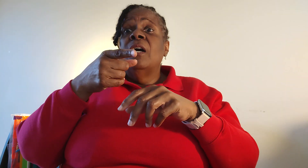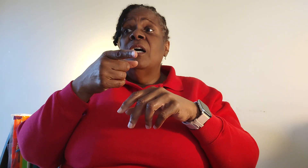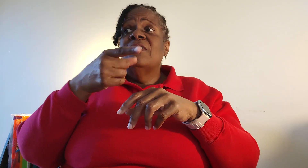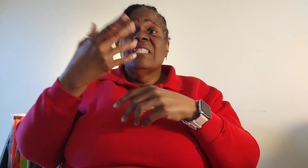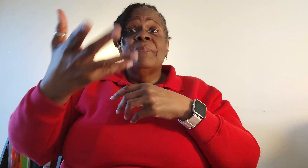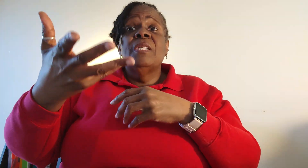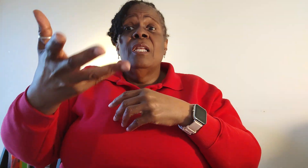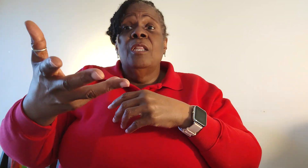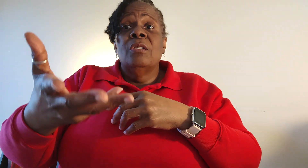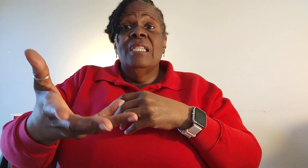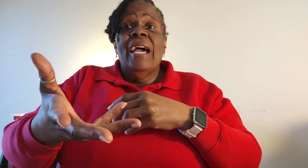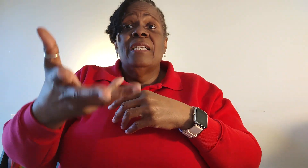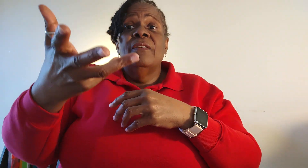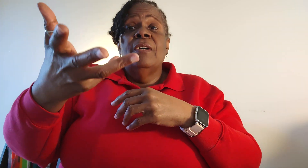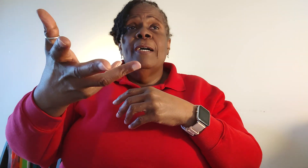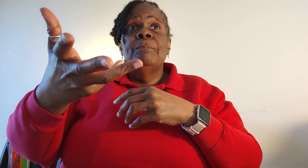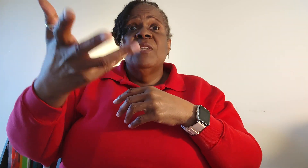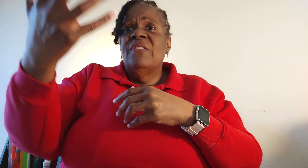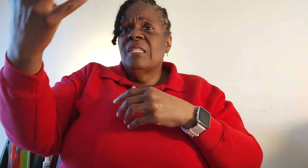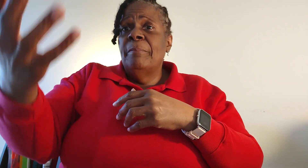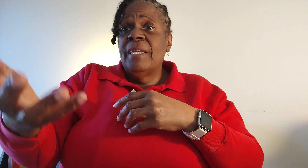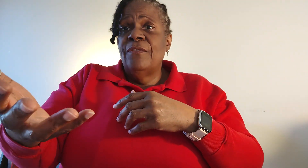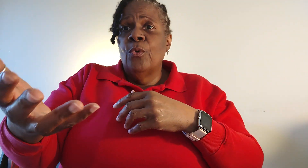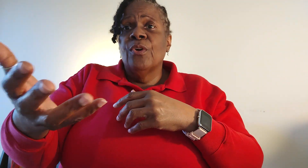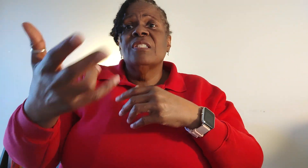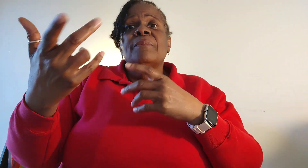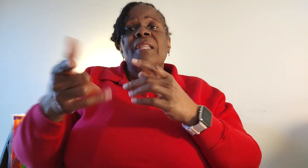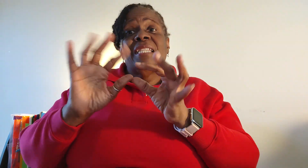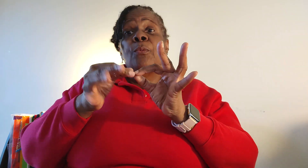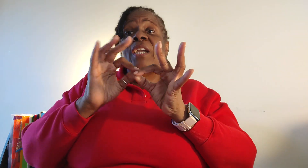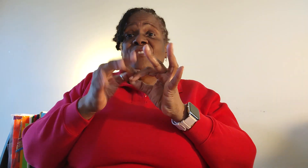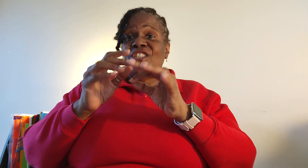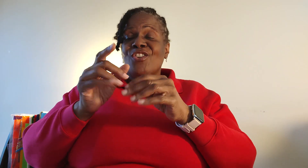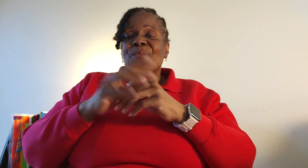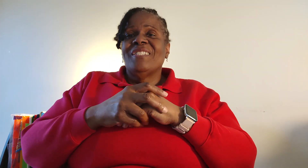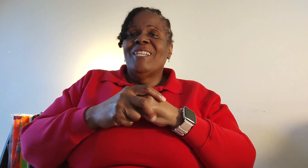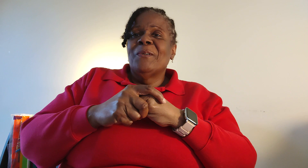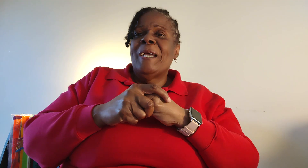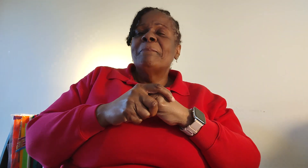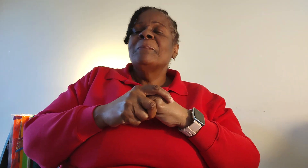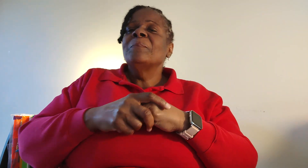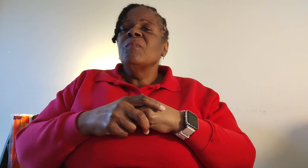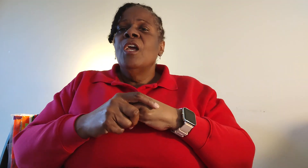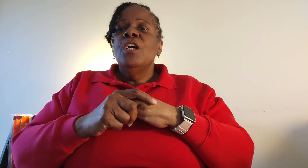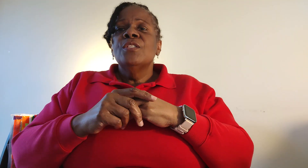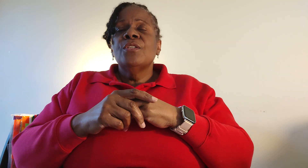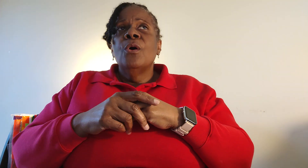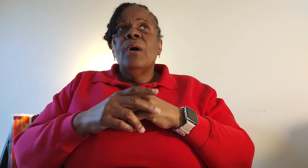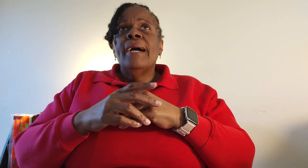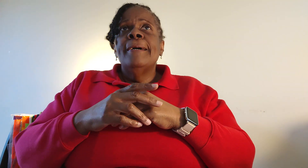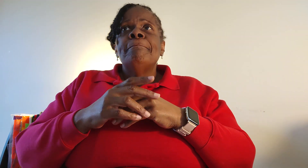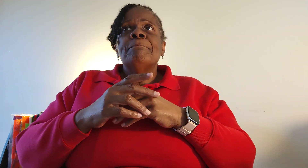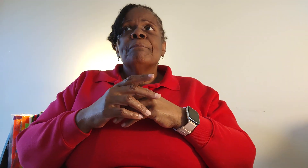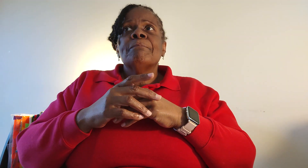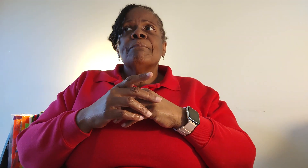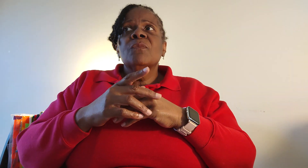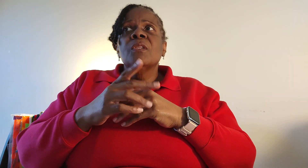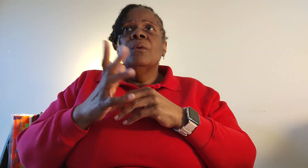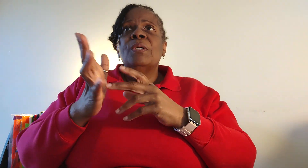of something along the line of, if it's a metaphor or something like that, we have to interpret that. Okay. So what did I